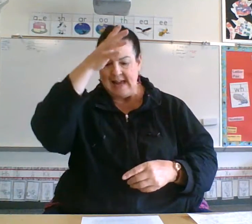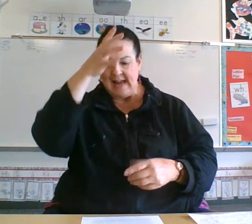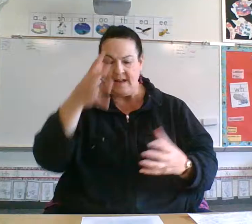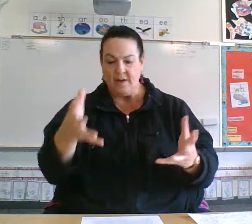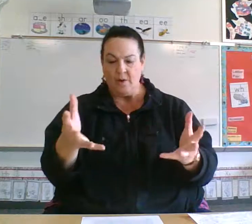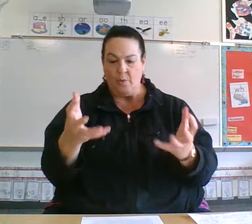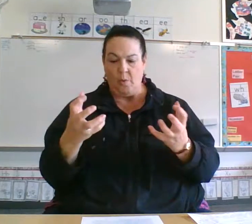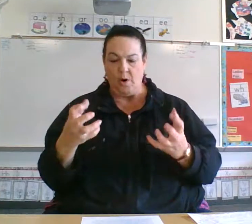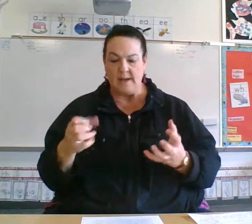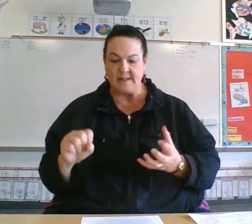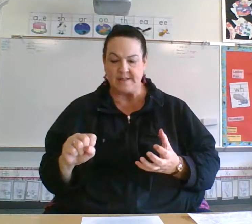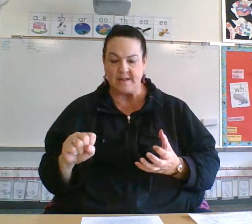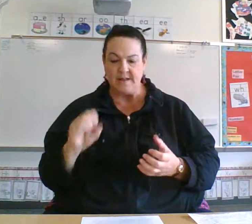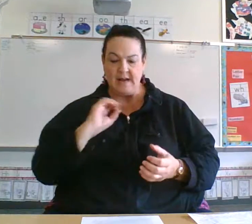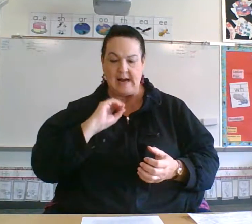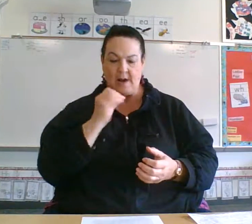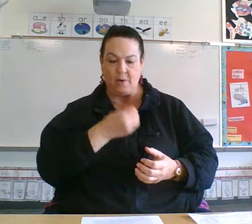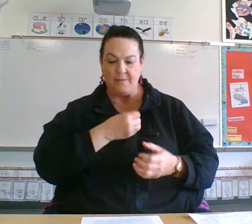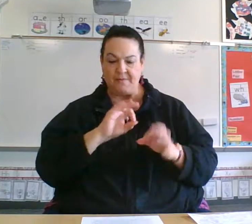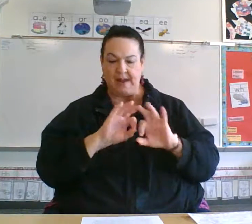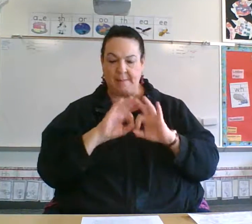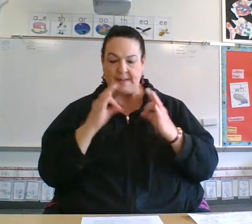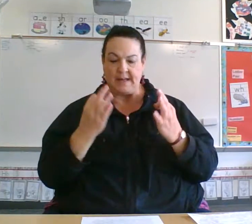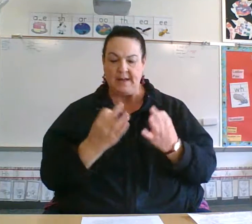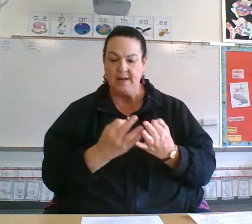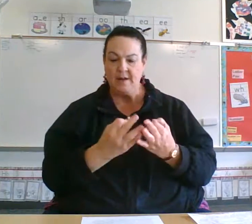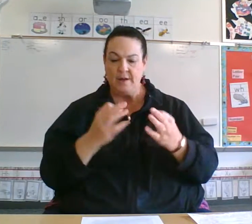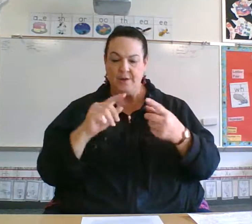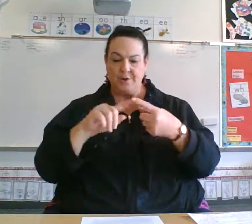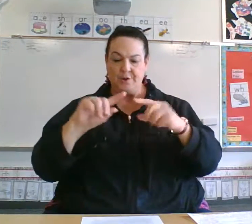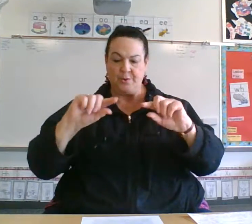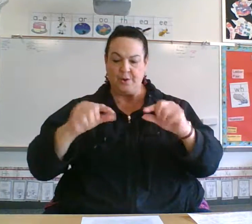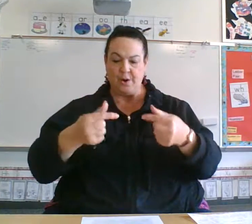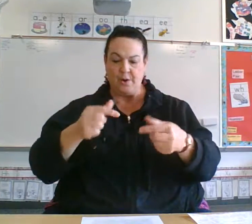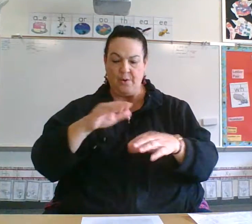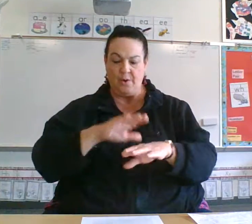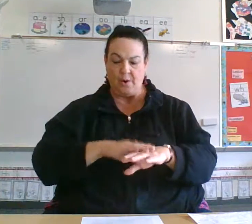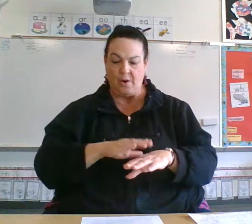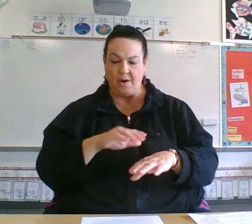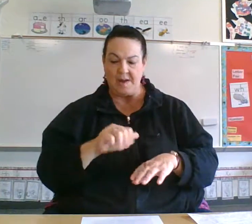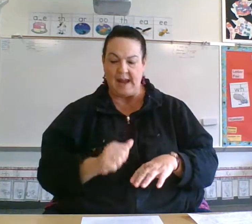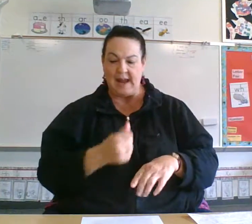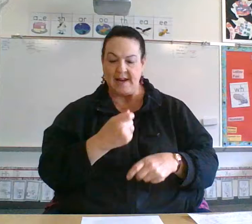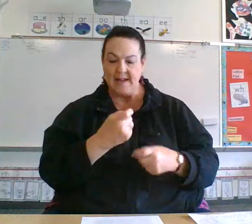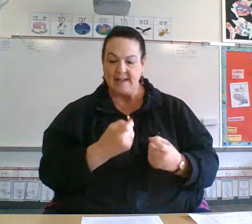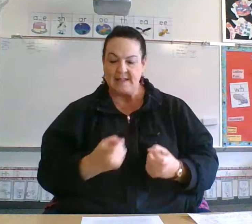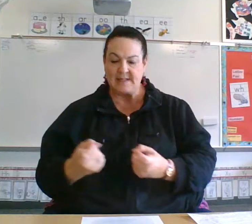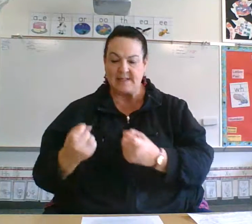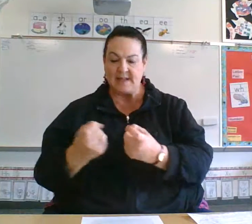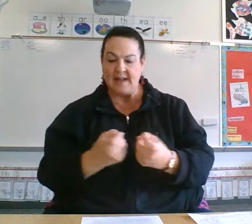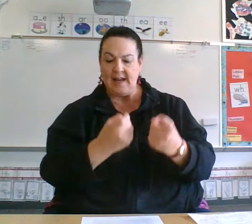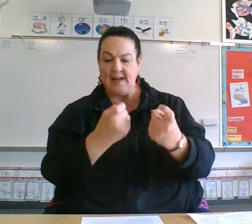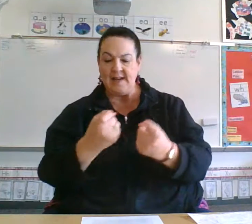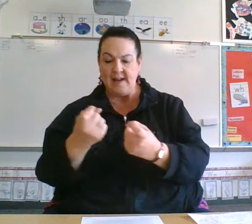Dad wants our family to go on a